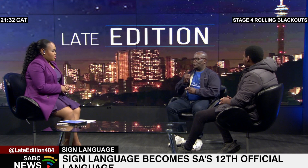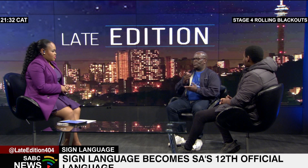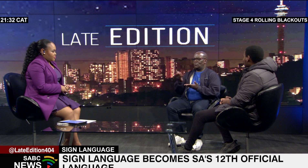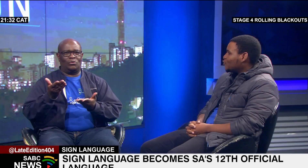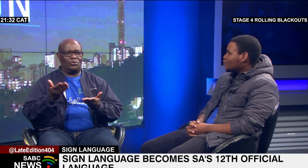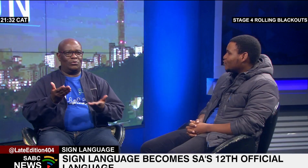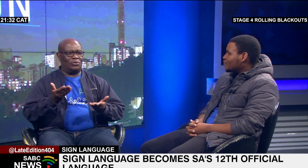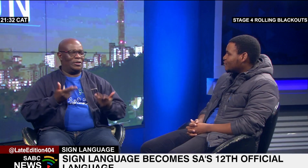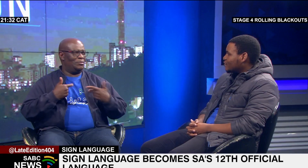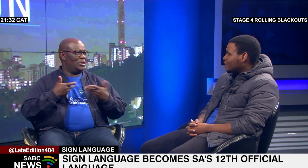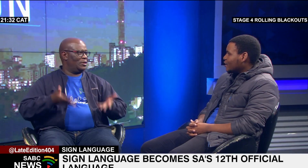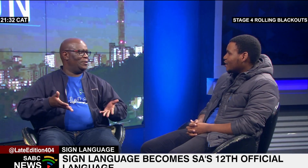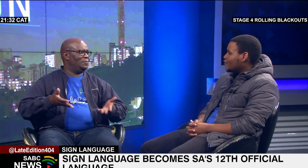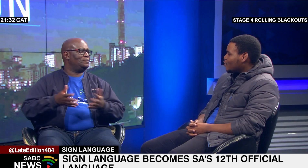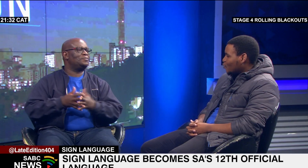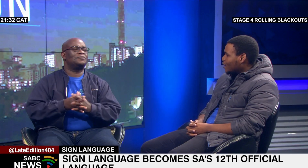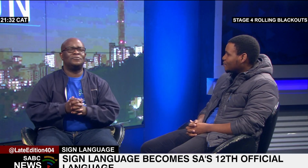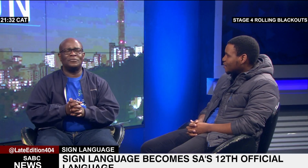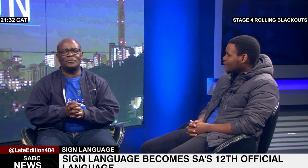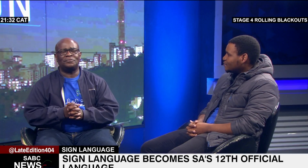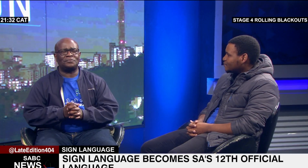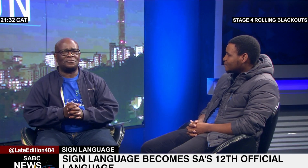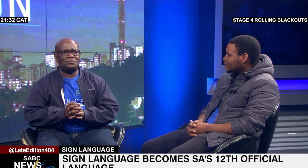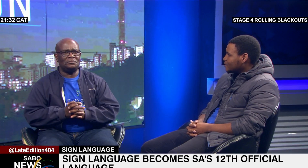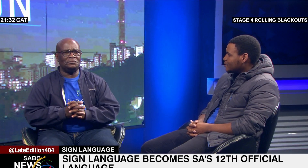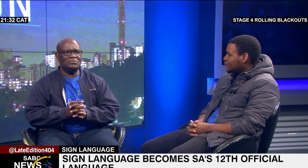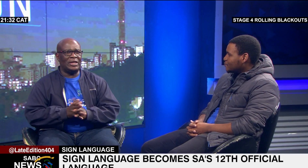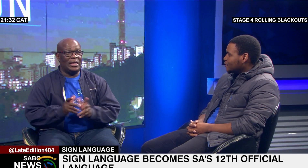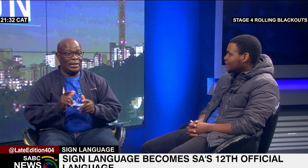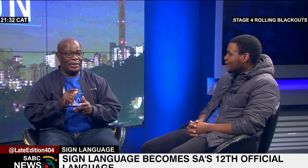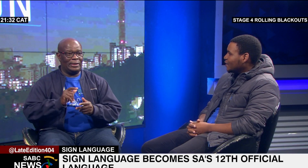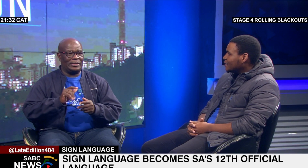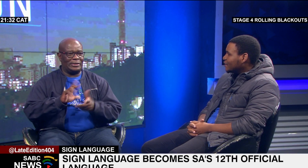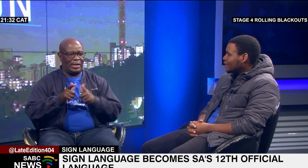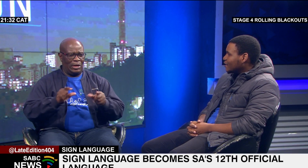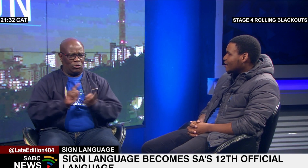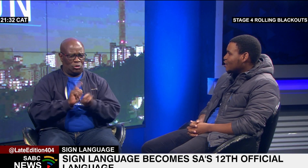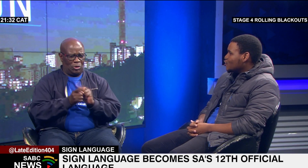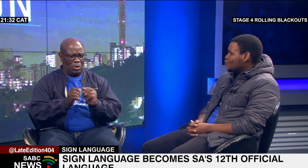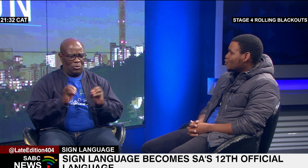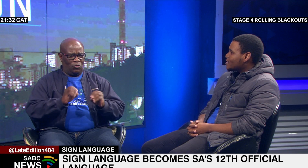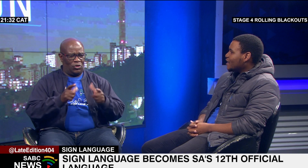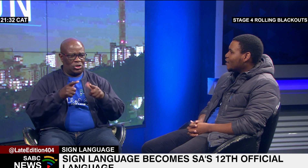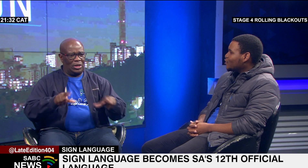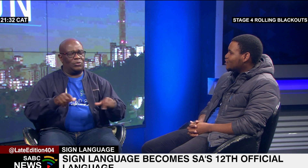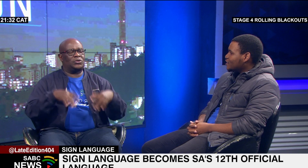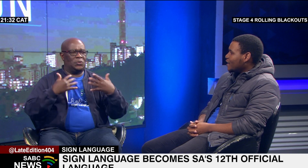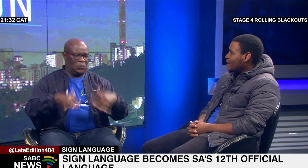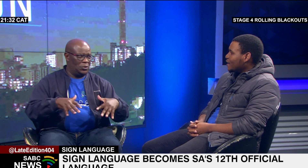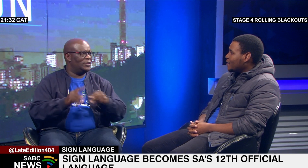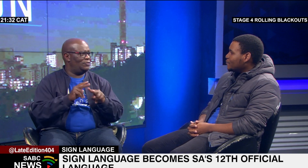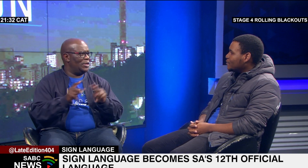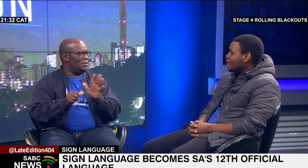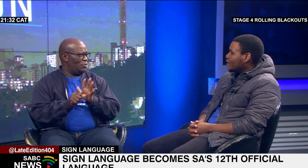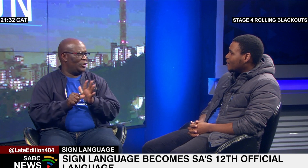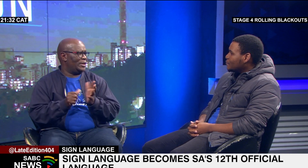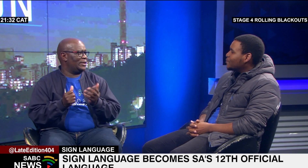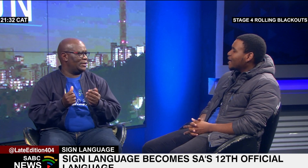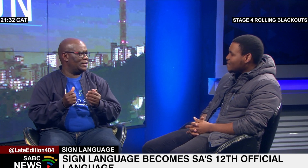Thank you for welcoming me here. So sign language becoming